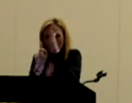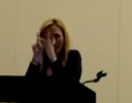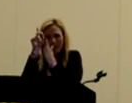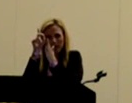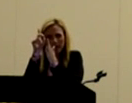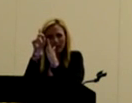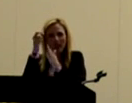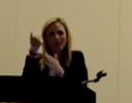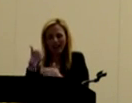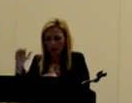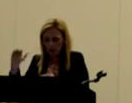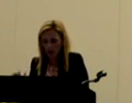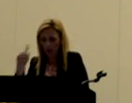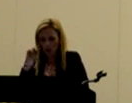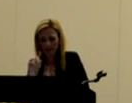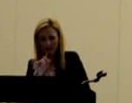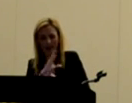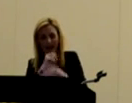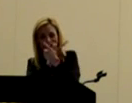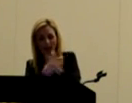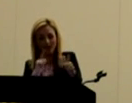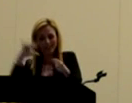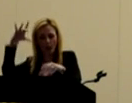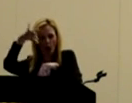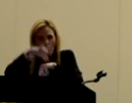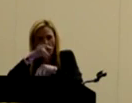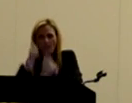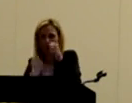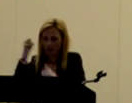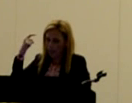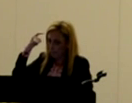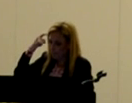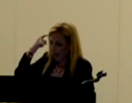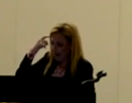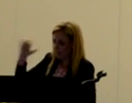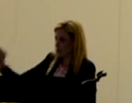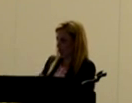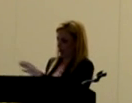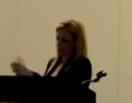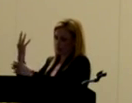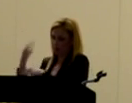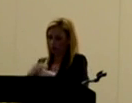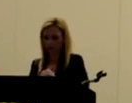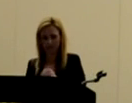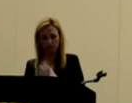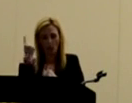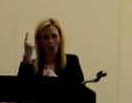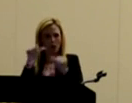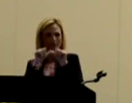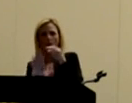Language is so vital in the development of any child who is deaf. And language is the earth from which the mind of the child